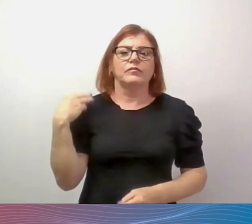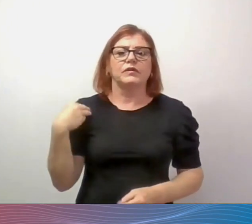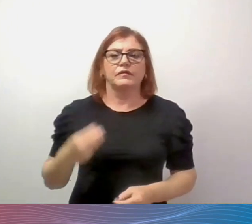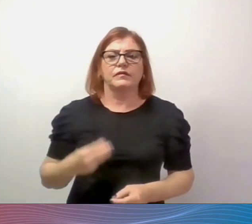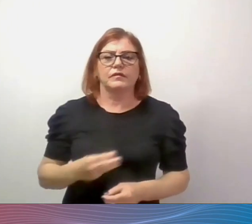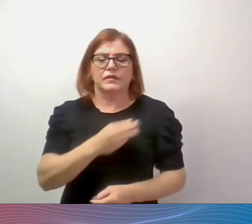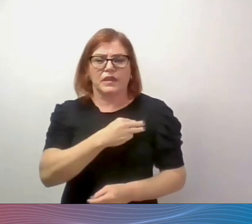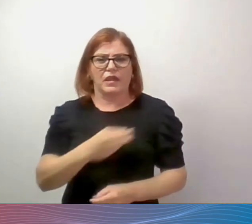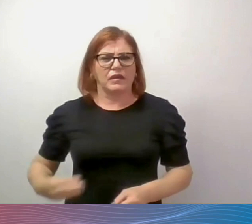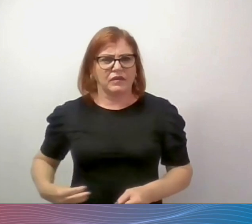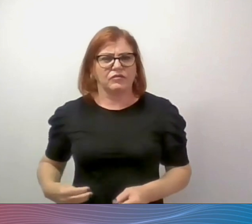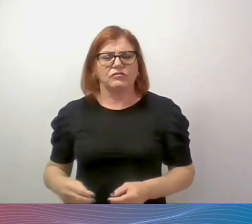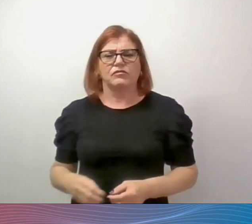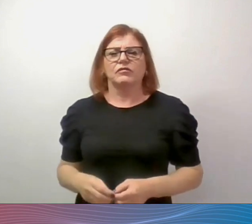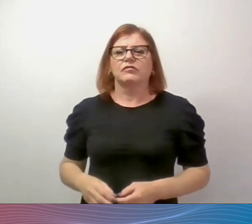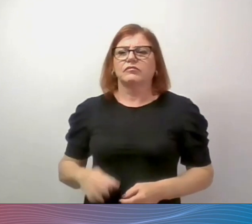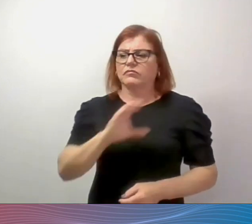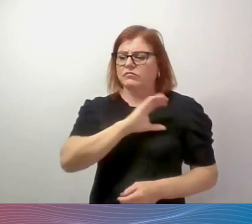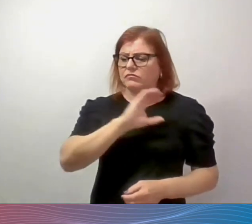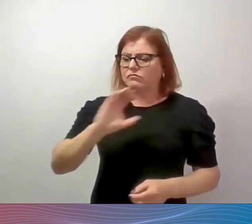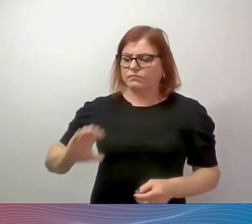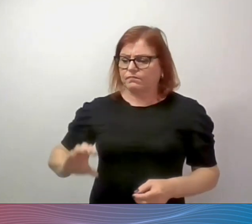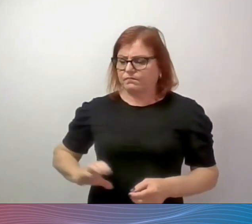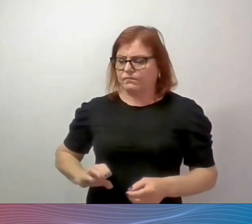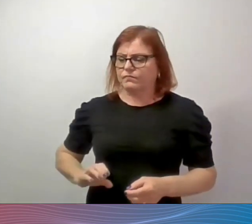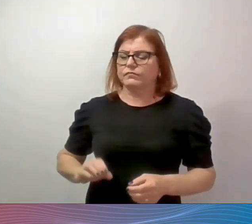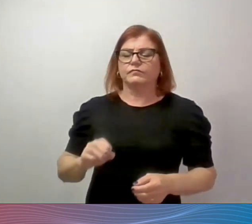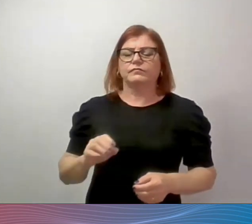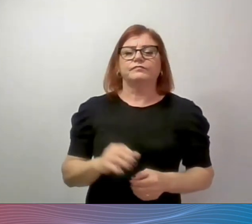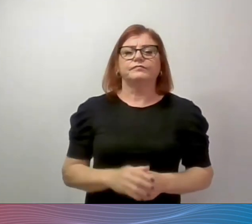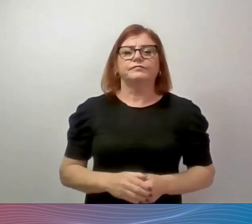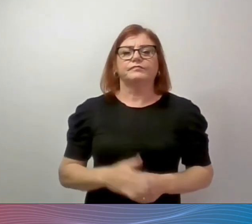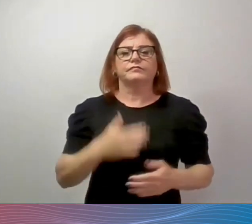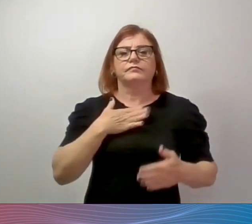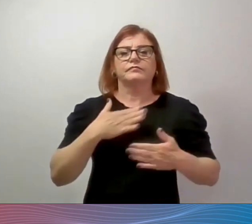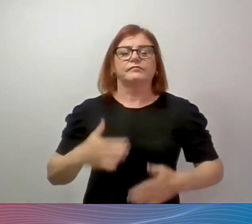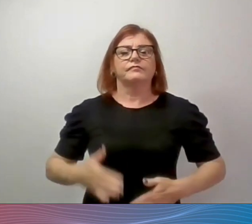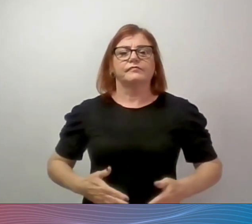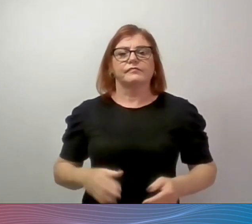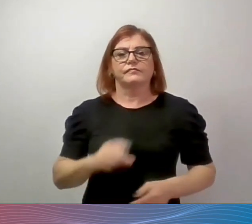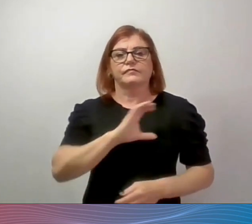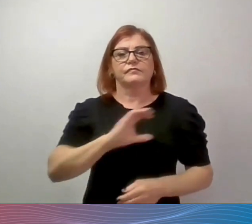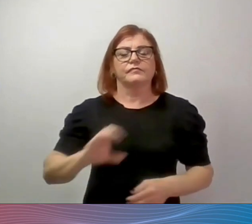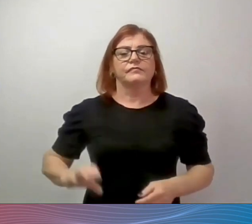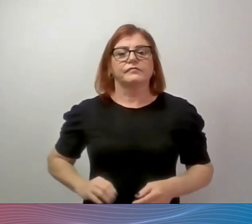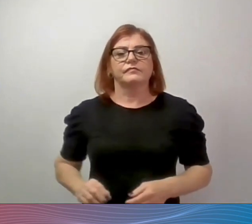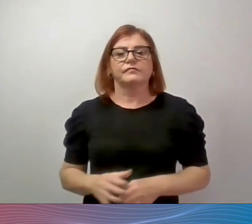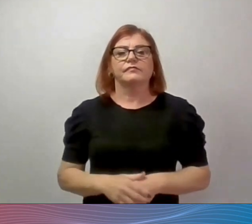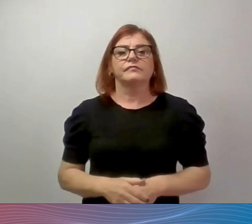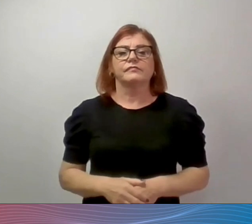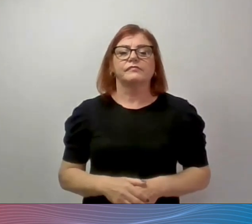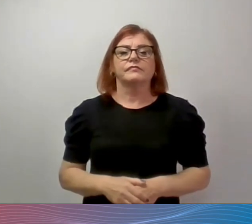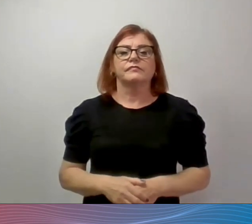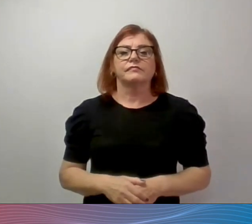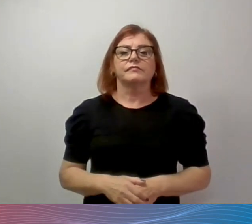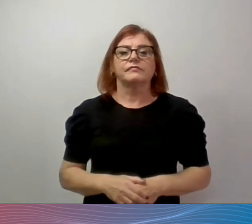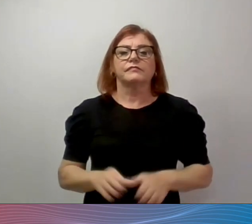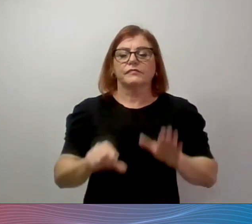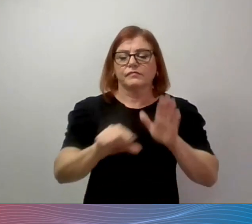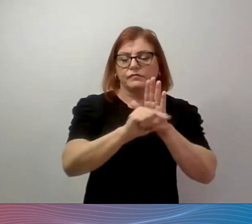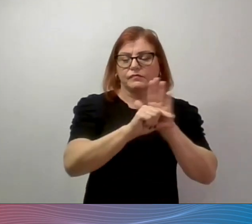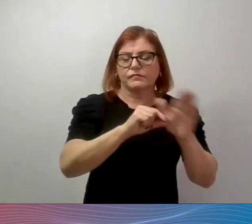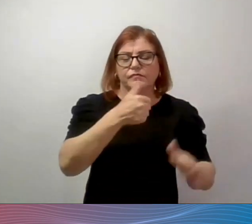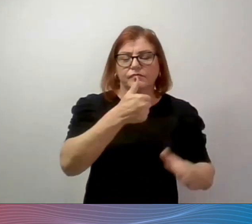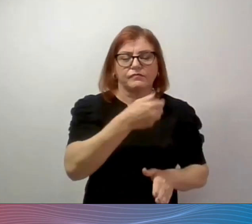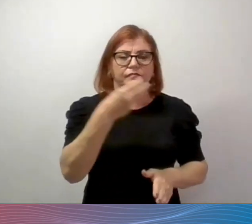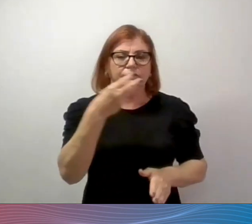of the saints for the work of ministry, for the edifying of the body of Christ. Versículo 13, quando eu falei essa mensagem,